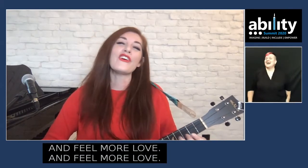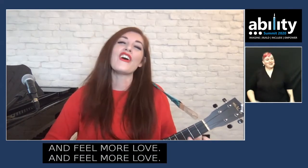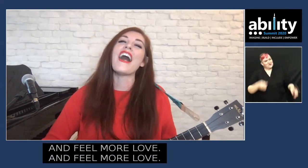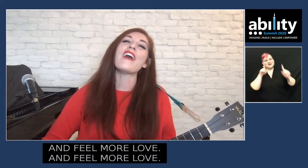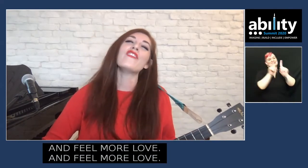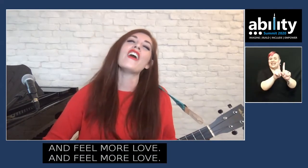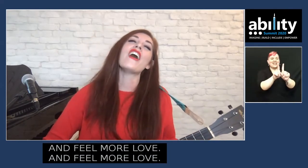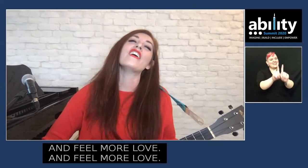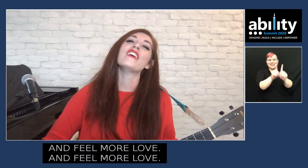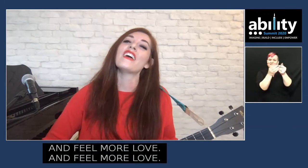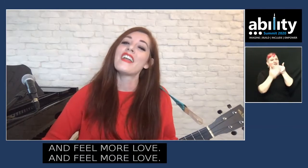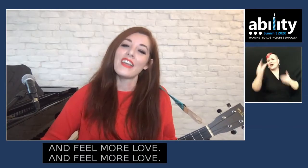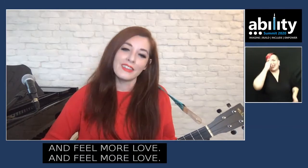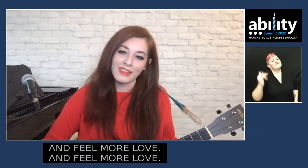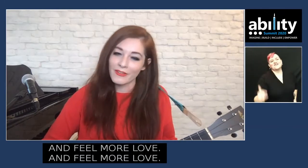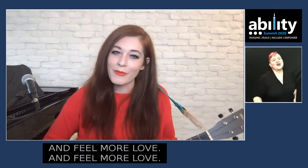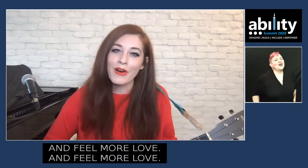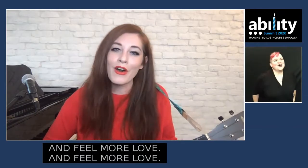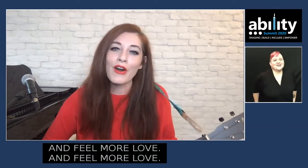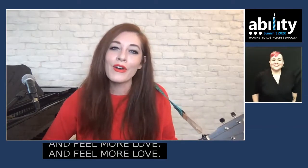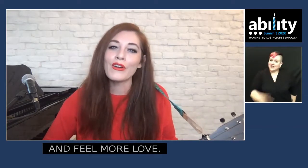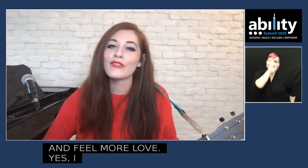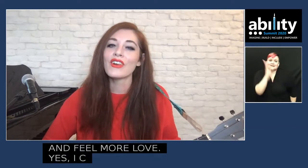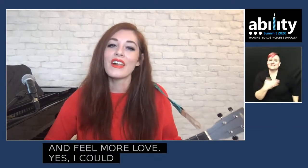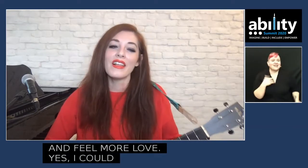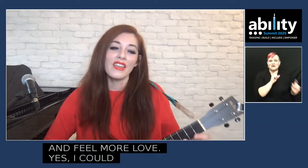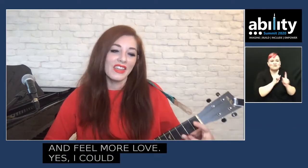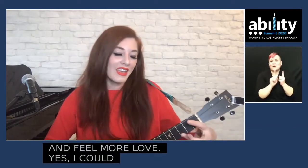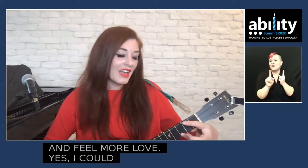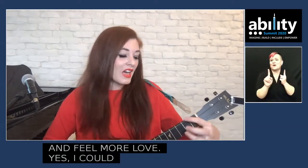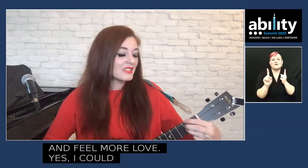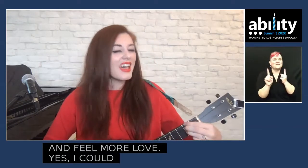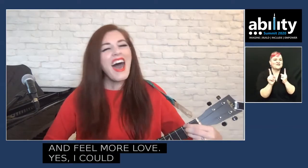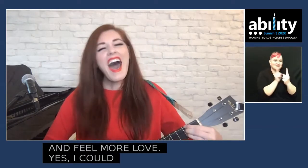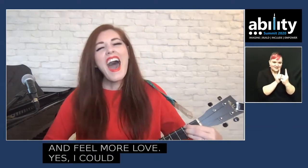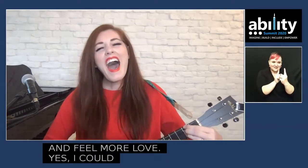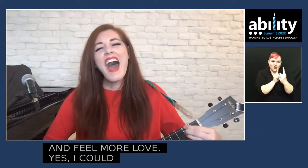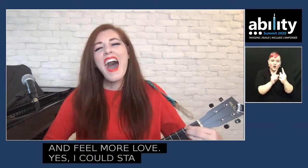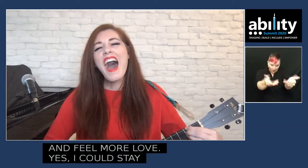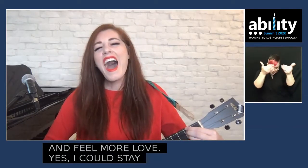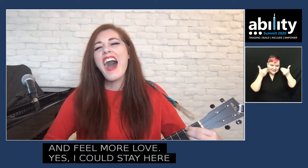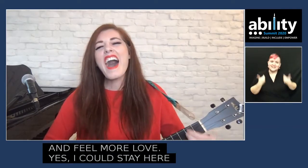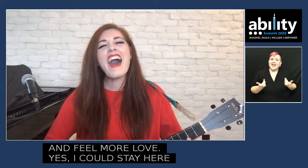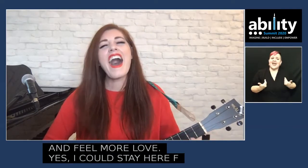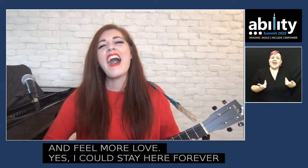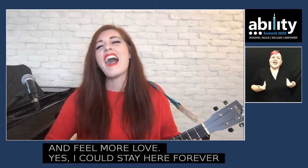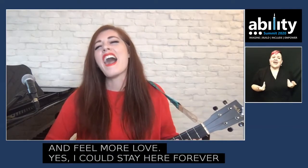stay here forever and never move. Yes, I